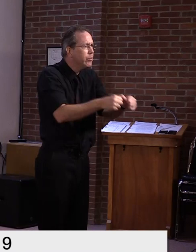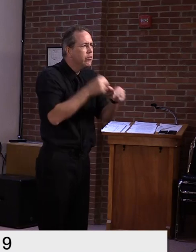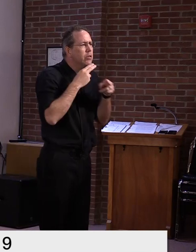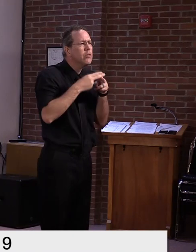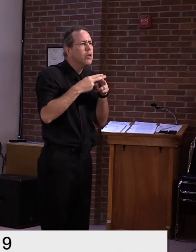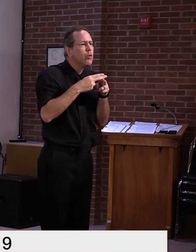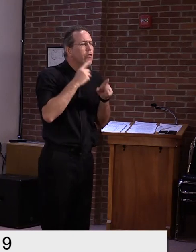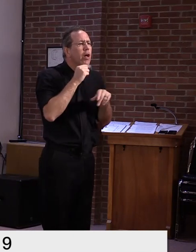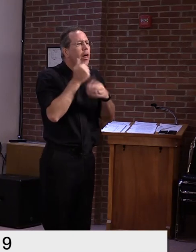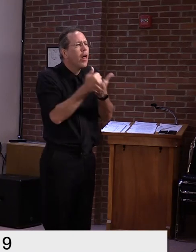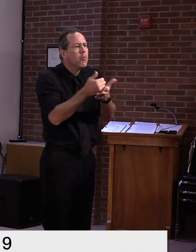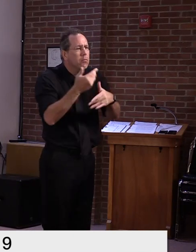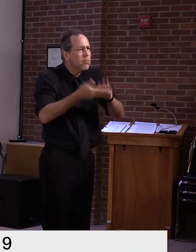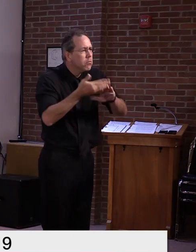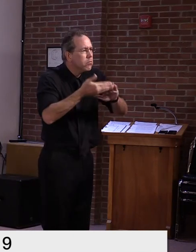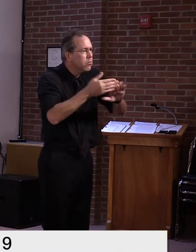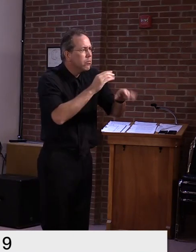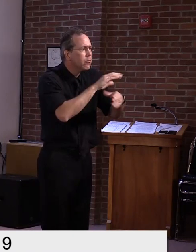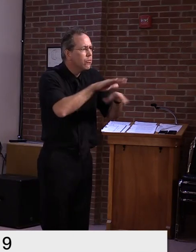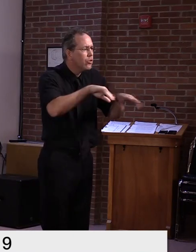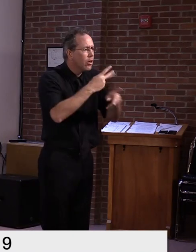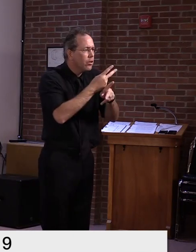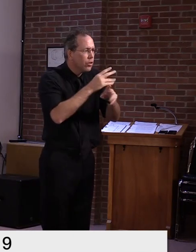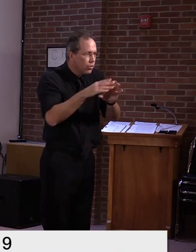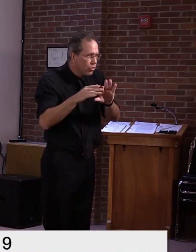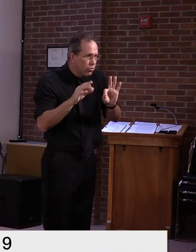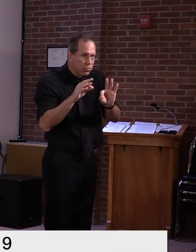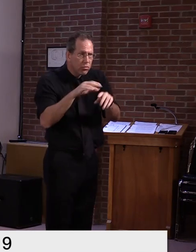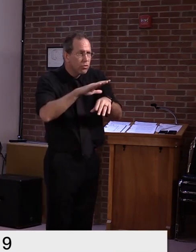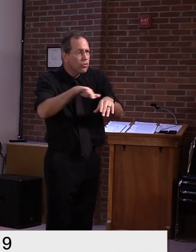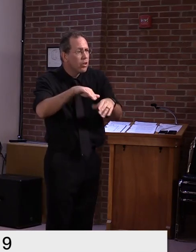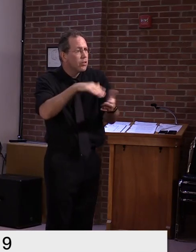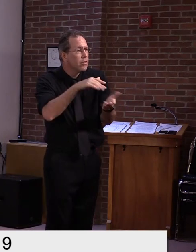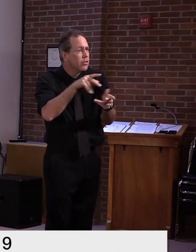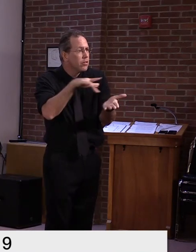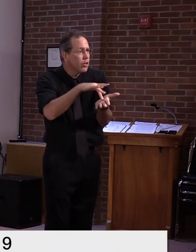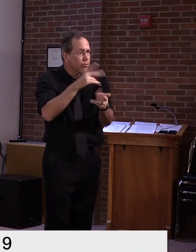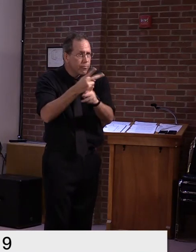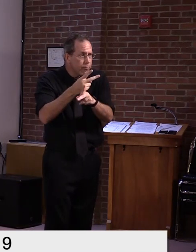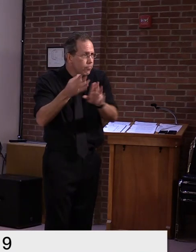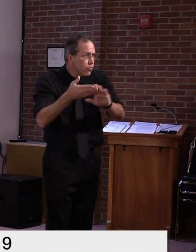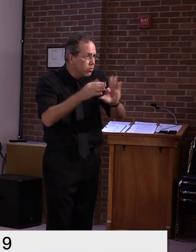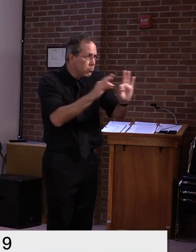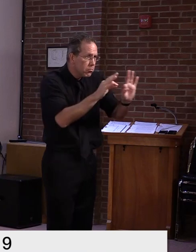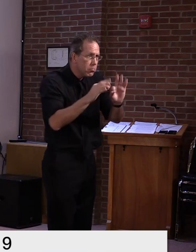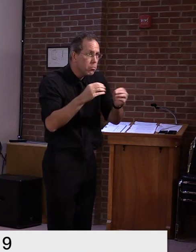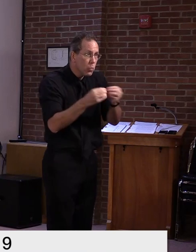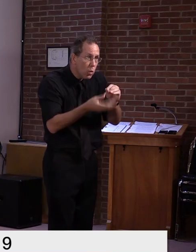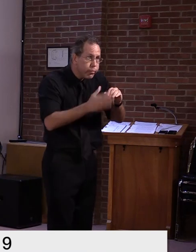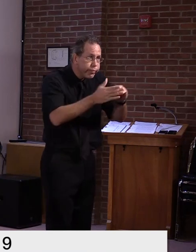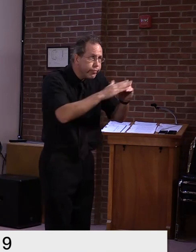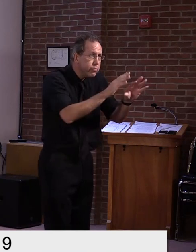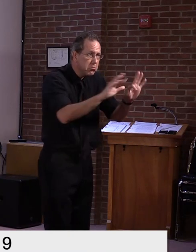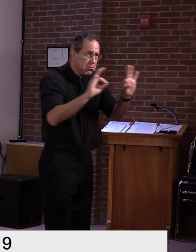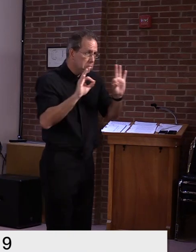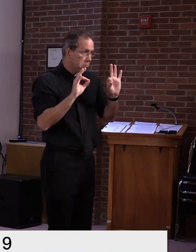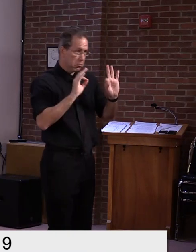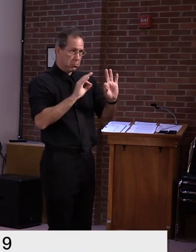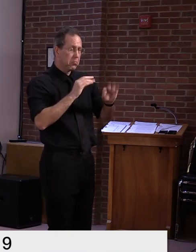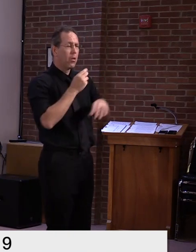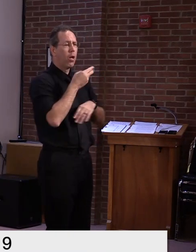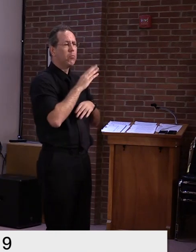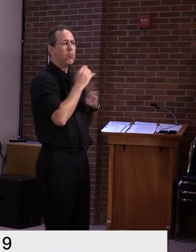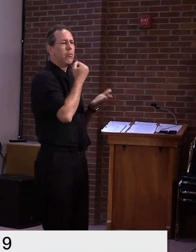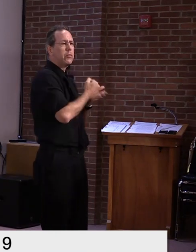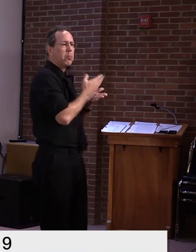of the different responses to COVID-19 that we're having. So with regard to the current identified